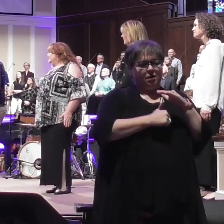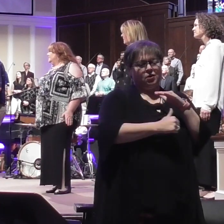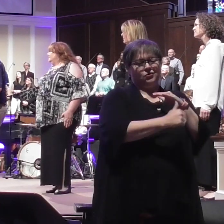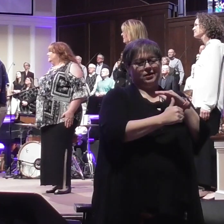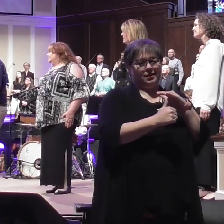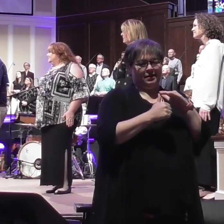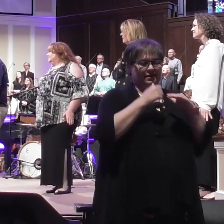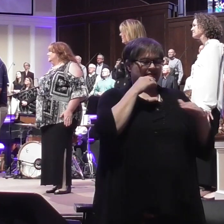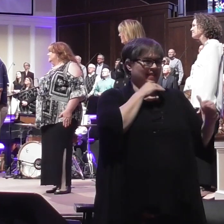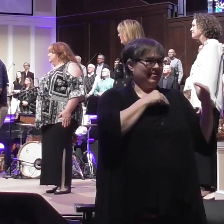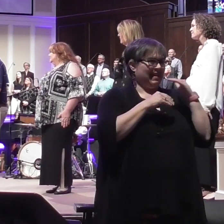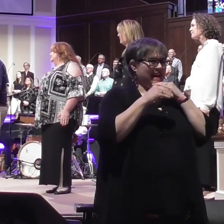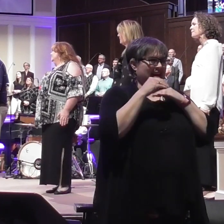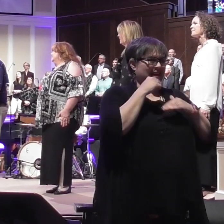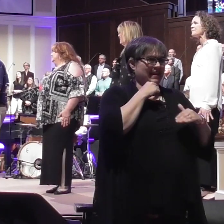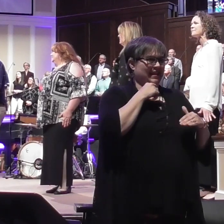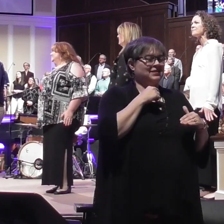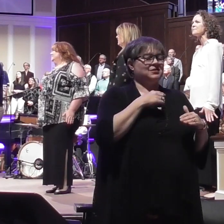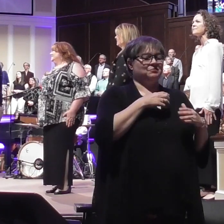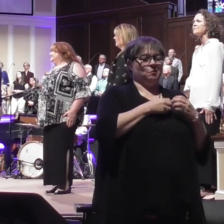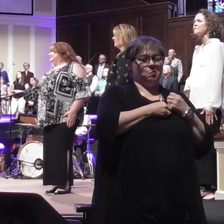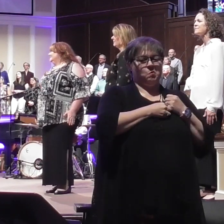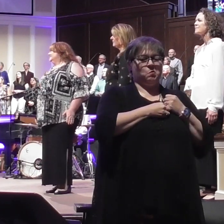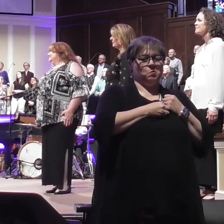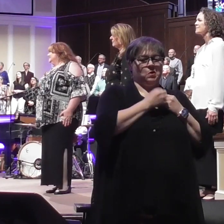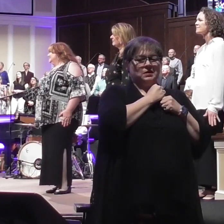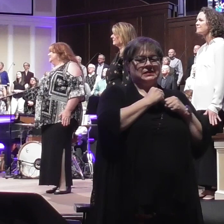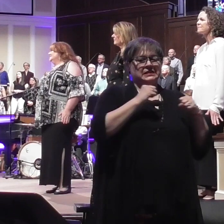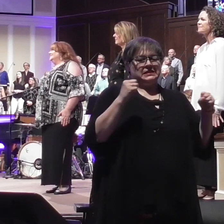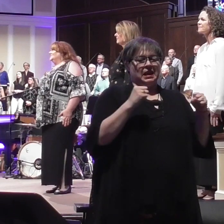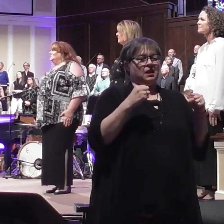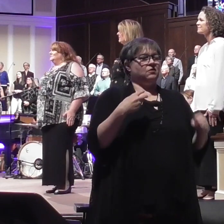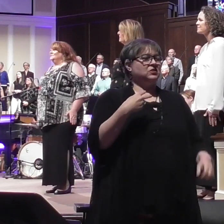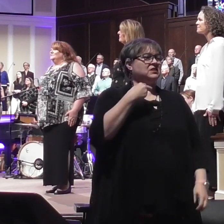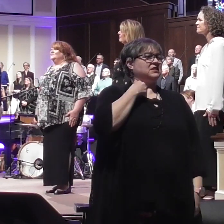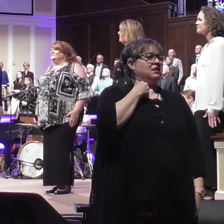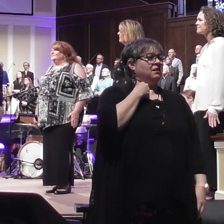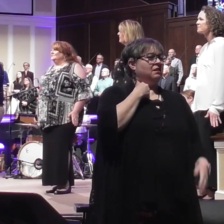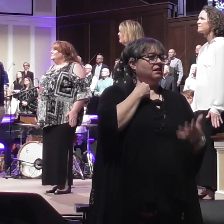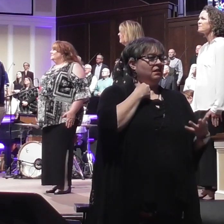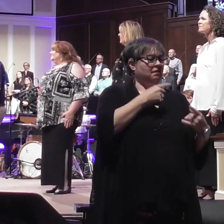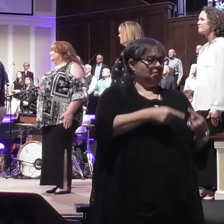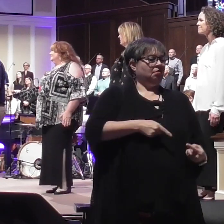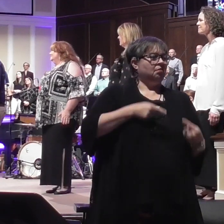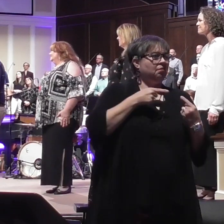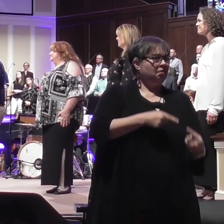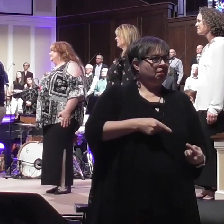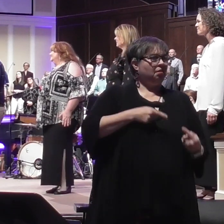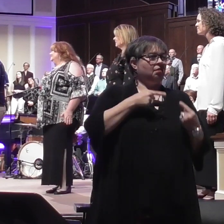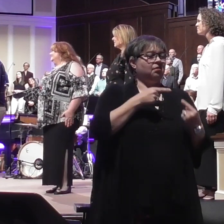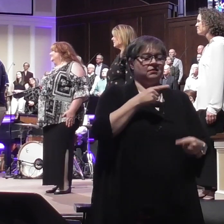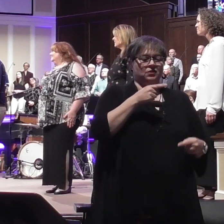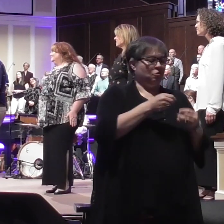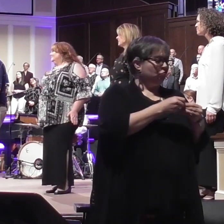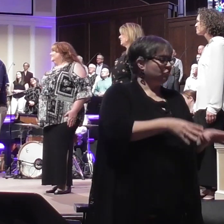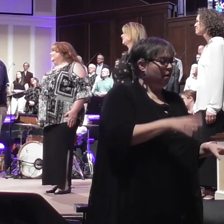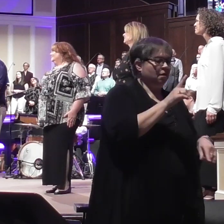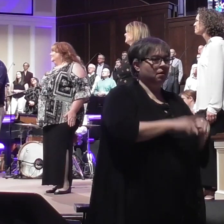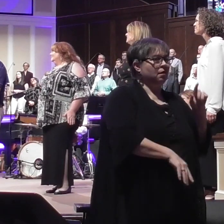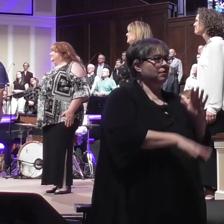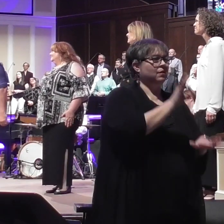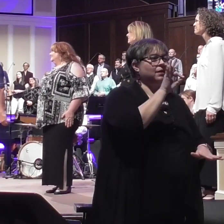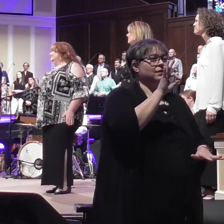you believe, safe and sound, stuck in the ground, too lost to be found.